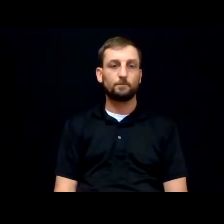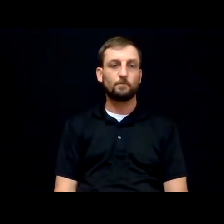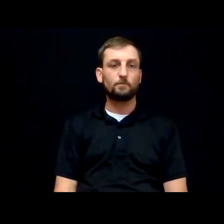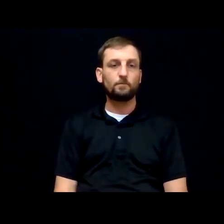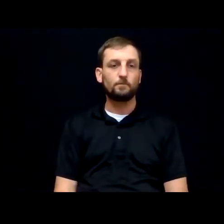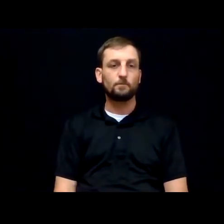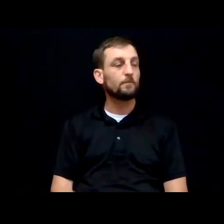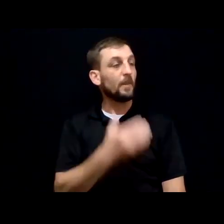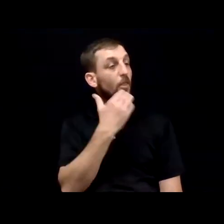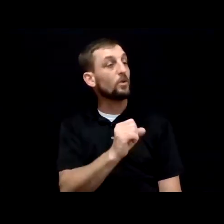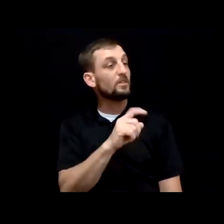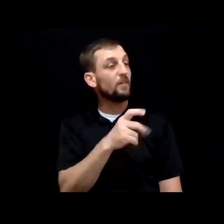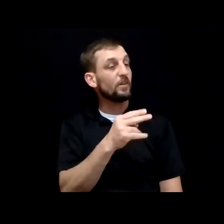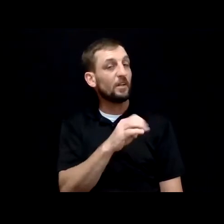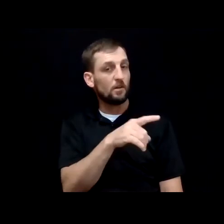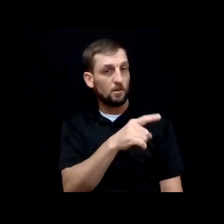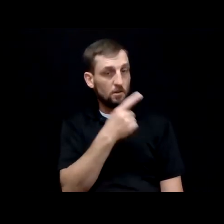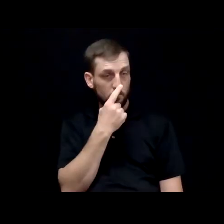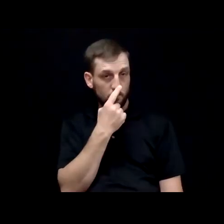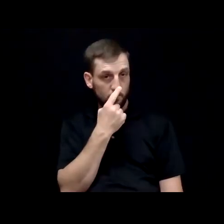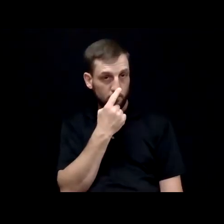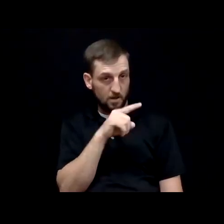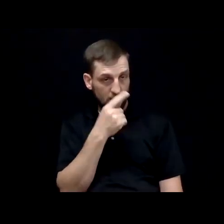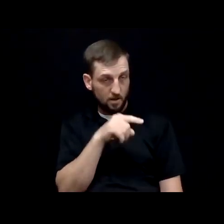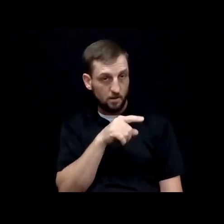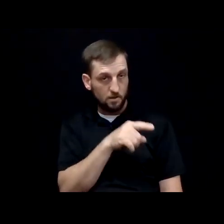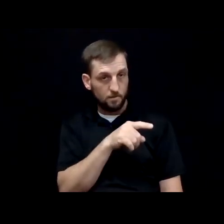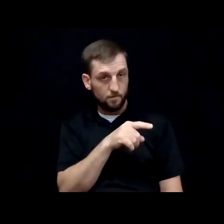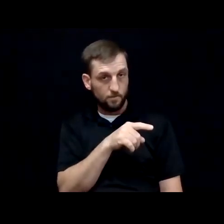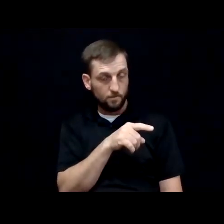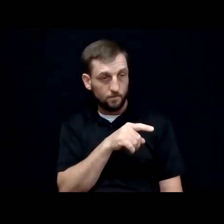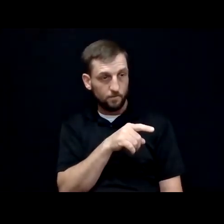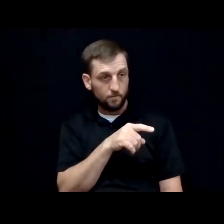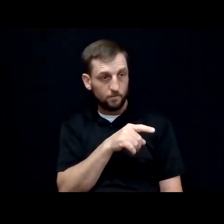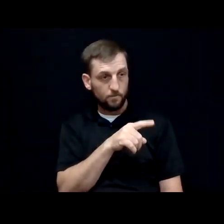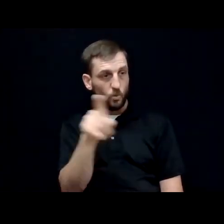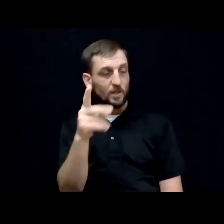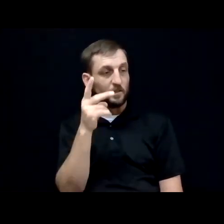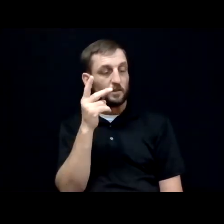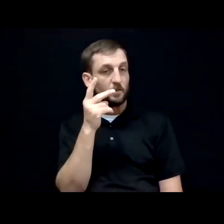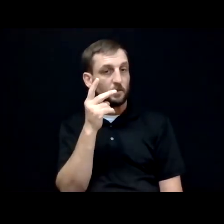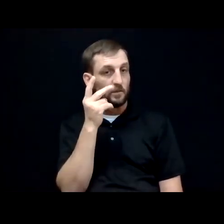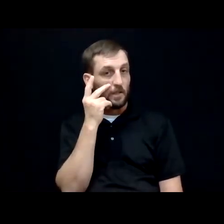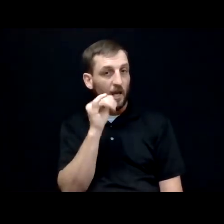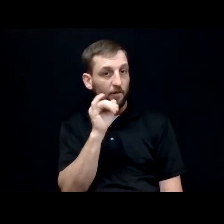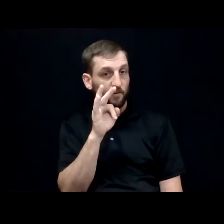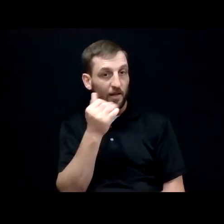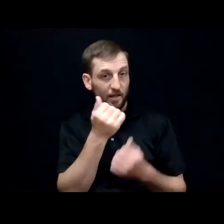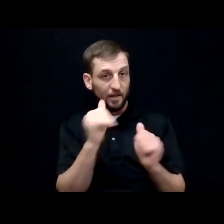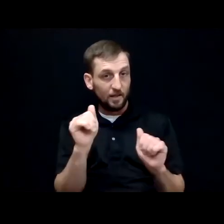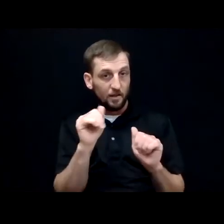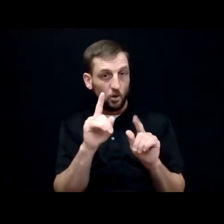Thank you, Stephanie. Would you mind staying on and seeing if there's any questions that may be